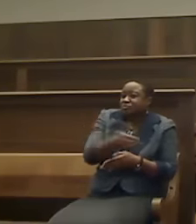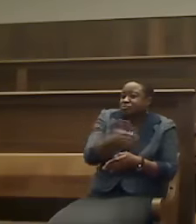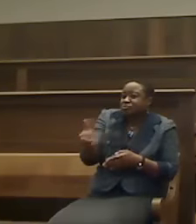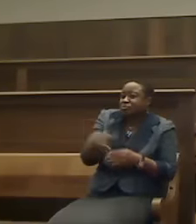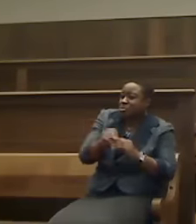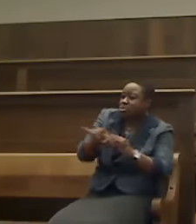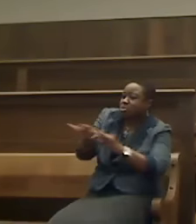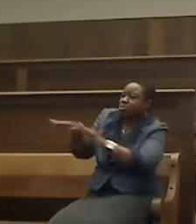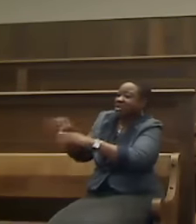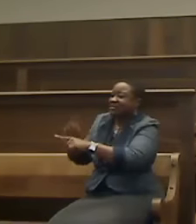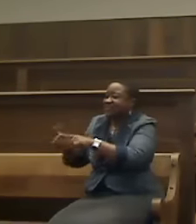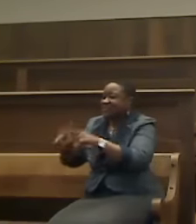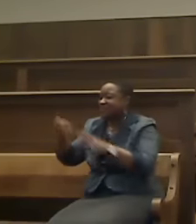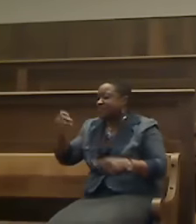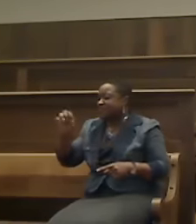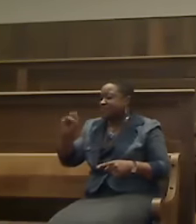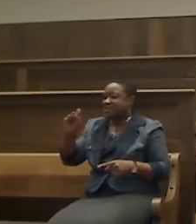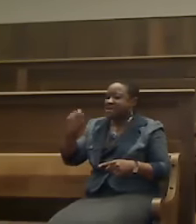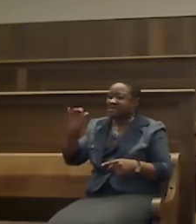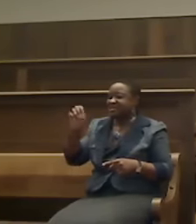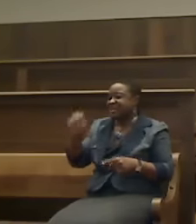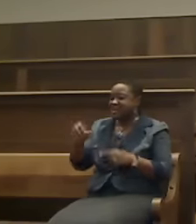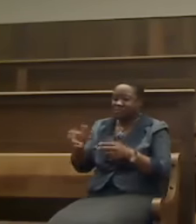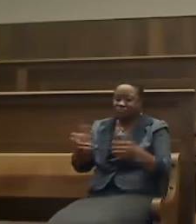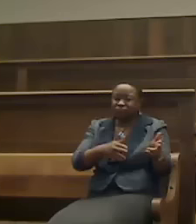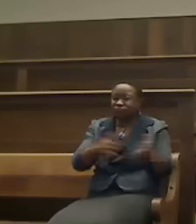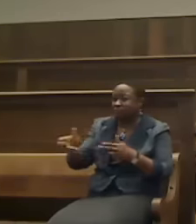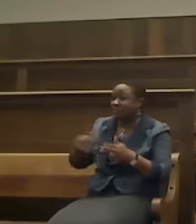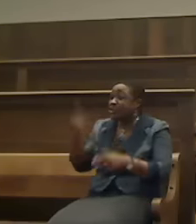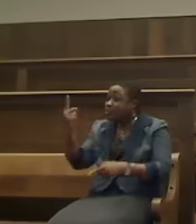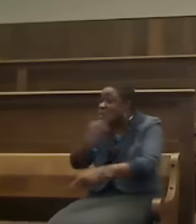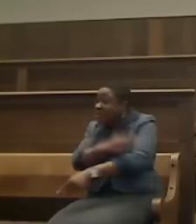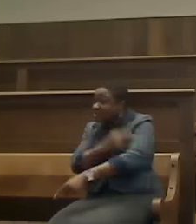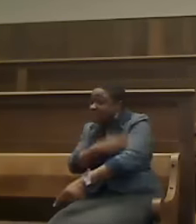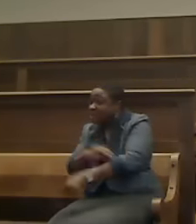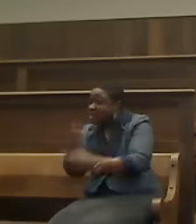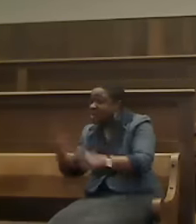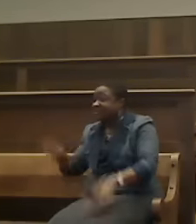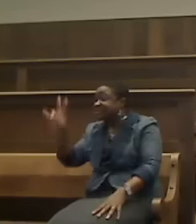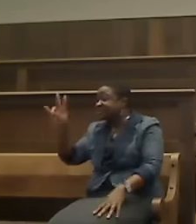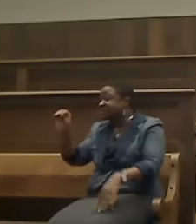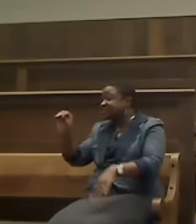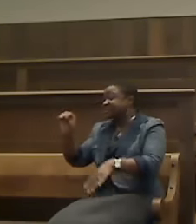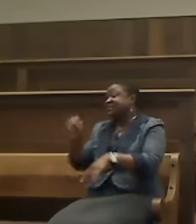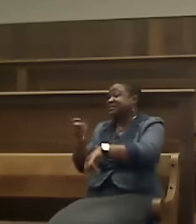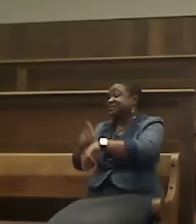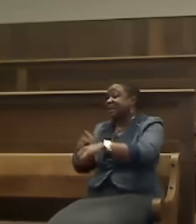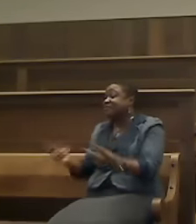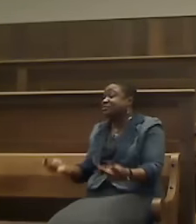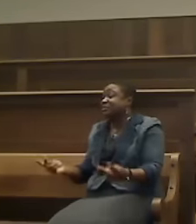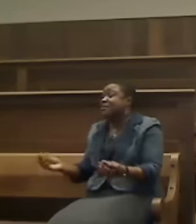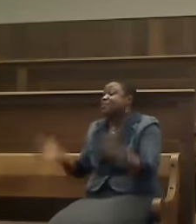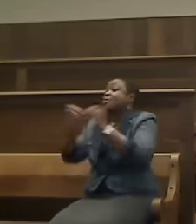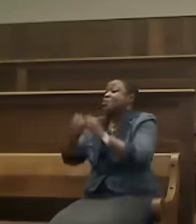cocktail of pesticides that they use. One hospital had 70 times the amount of birth